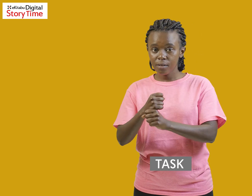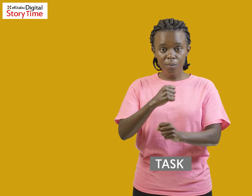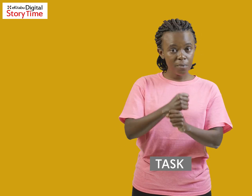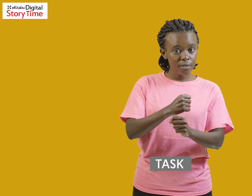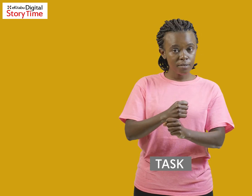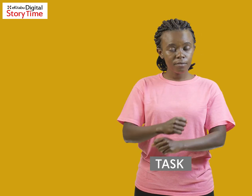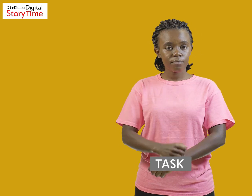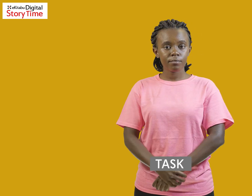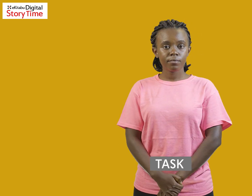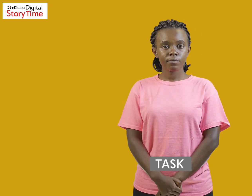Task.